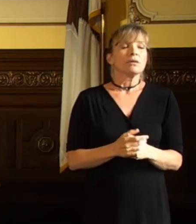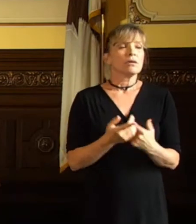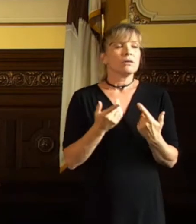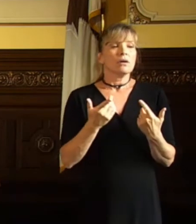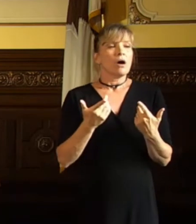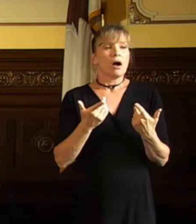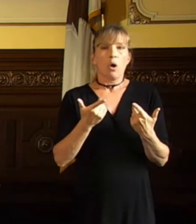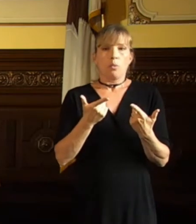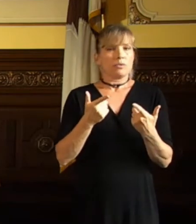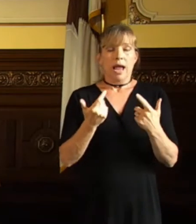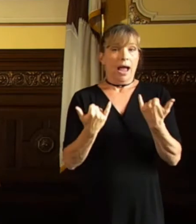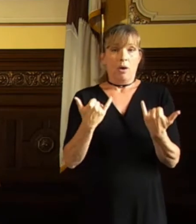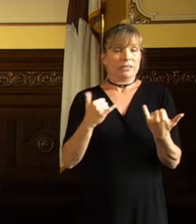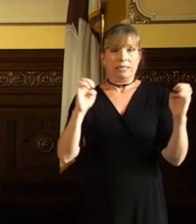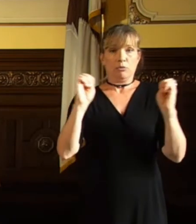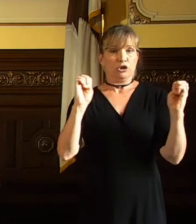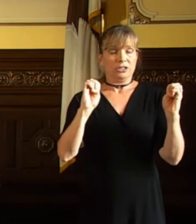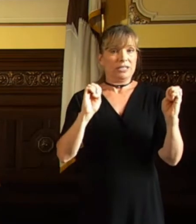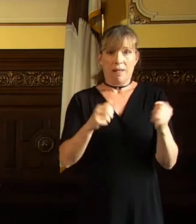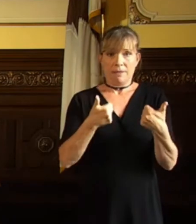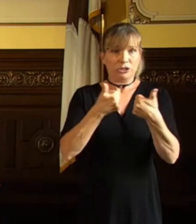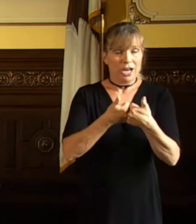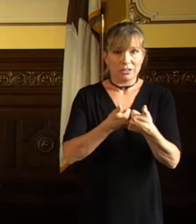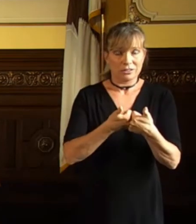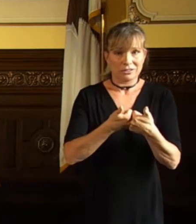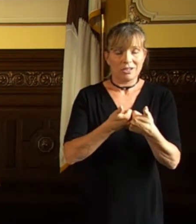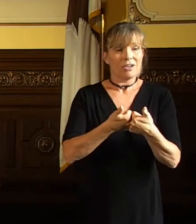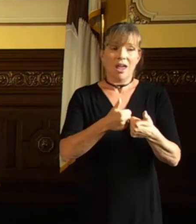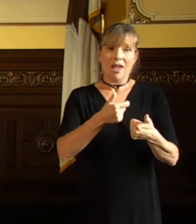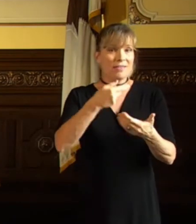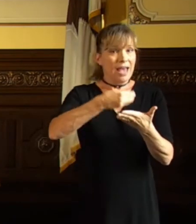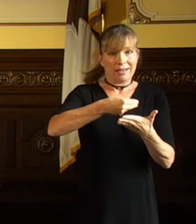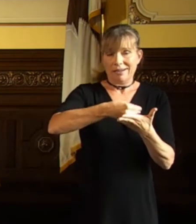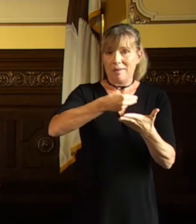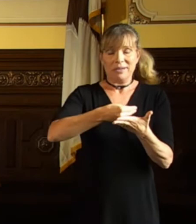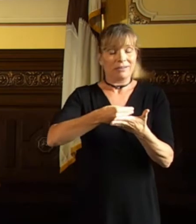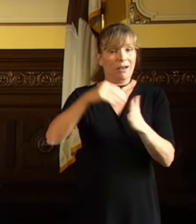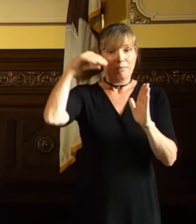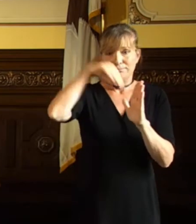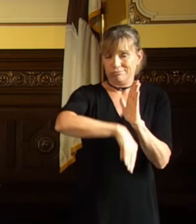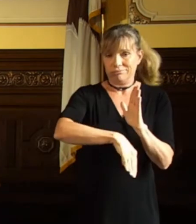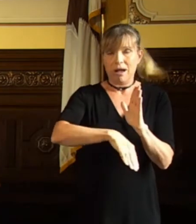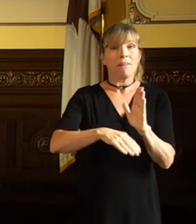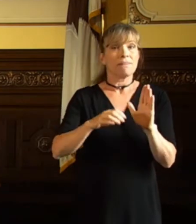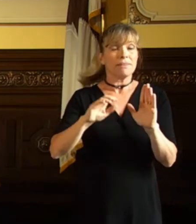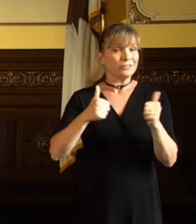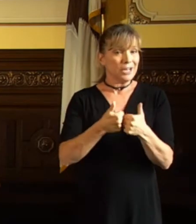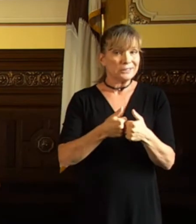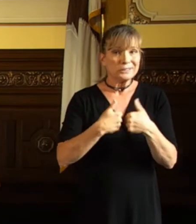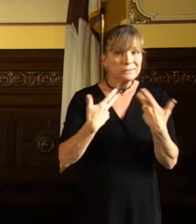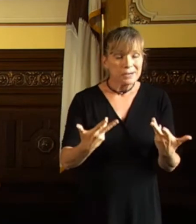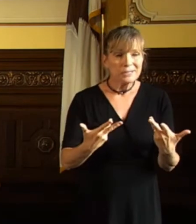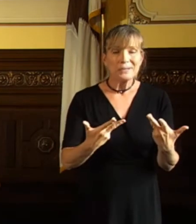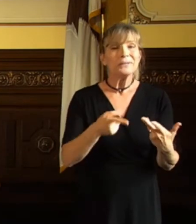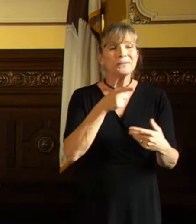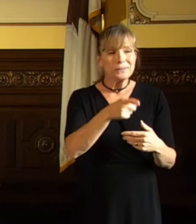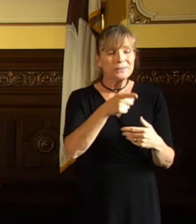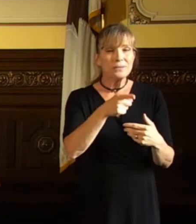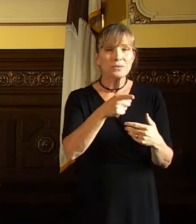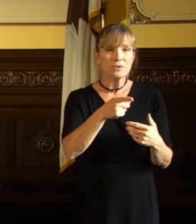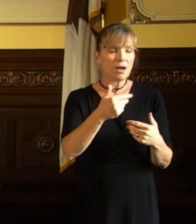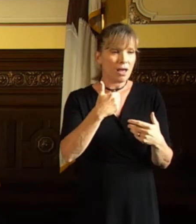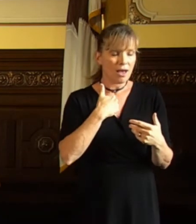when you get into an emergency, when you get into an economic downturn, is that you have not only